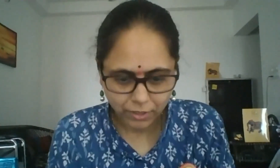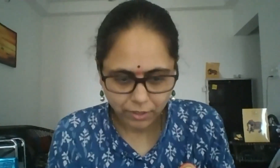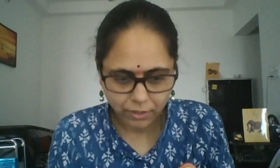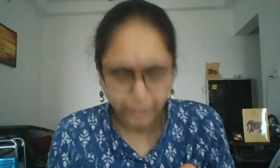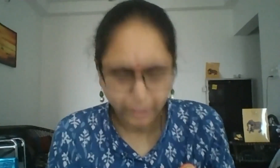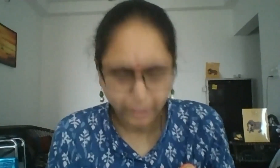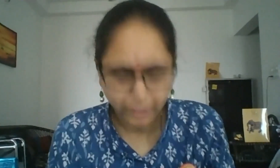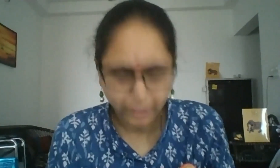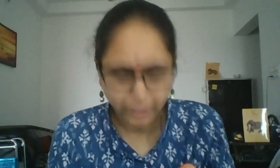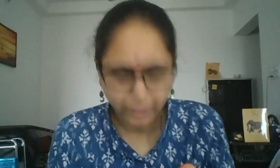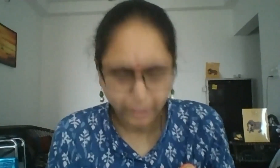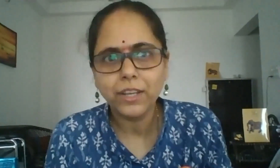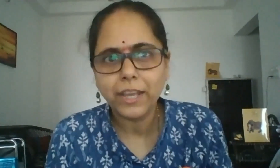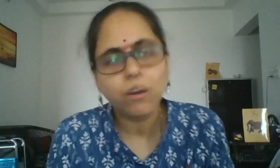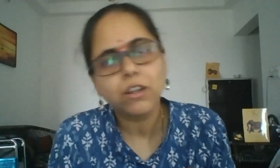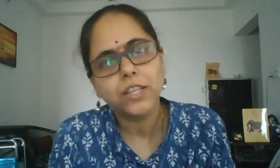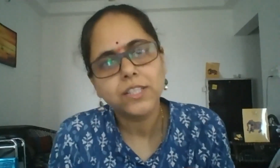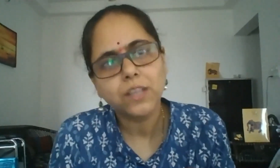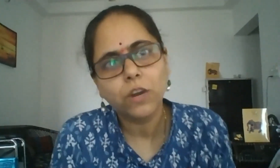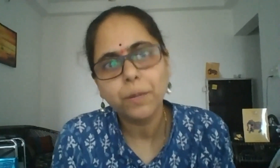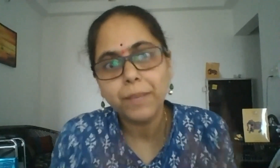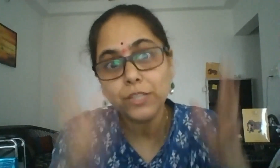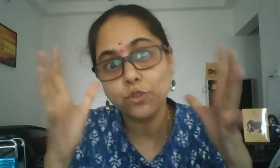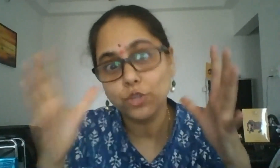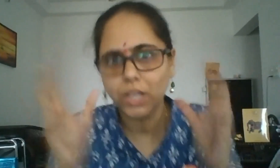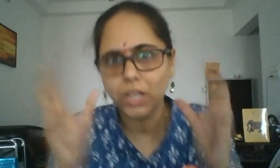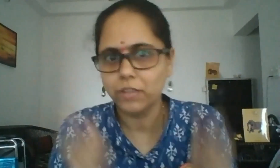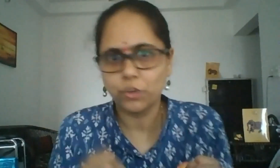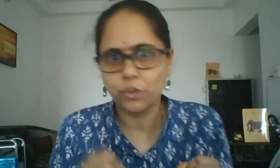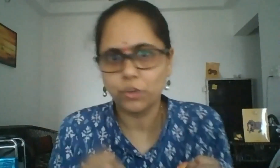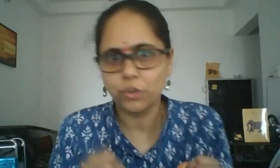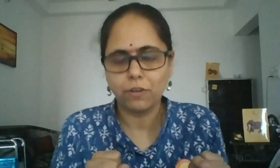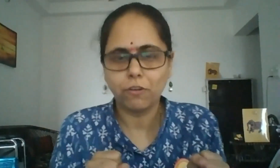in 2015, I got this award, Best Social Entrepreneur of